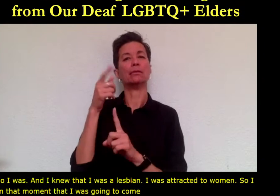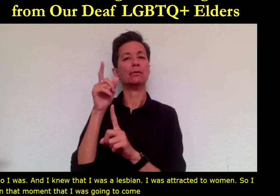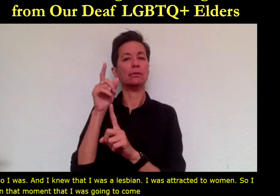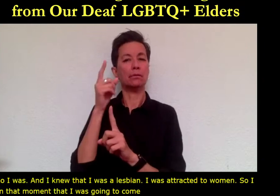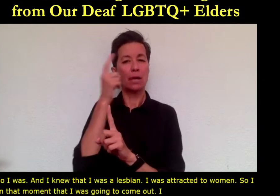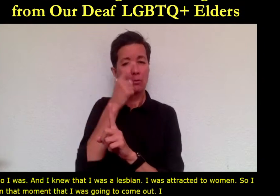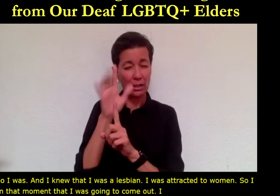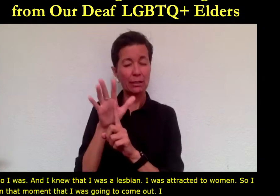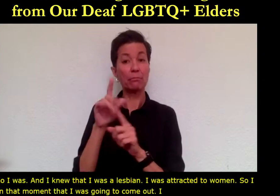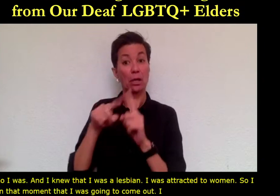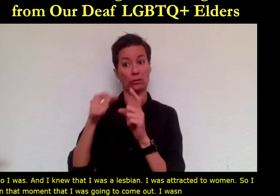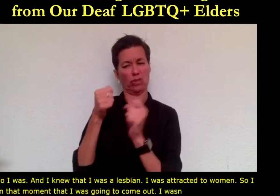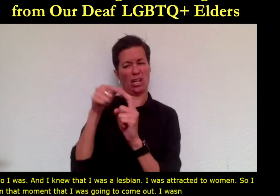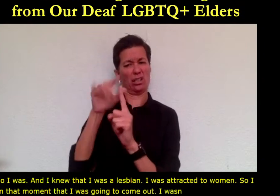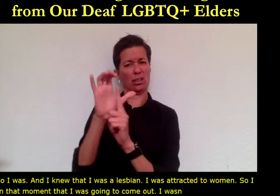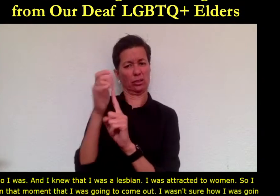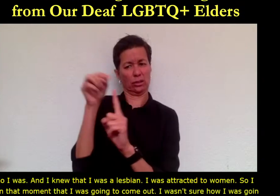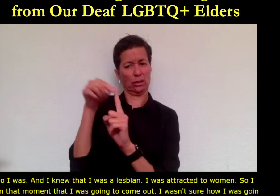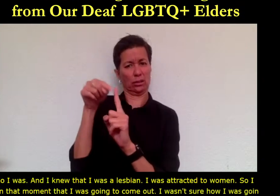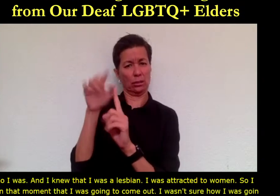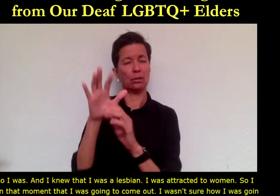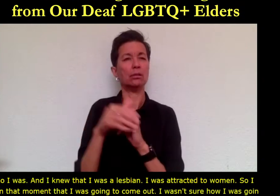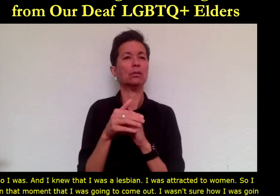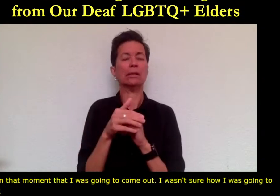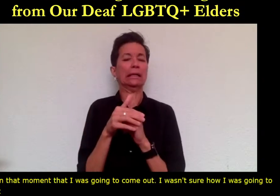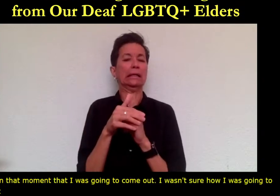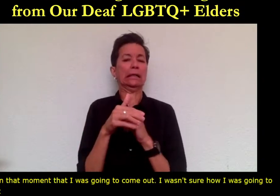is influenced by chinese history chinese culture